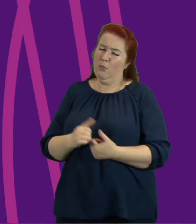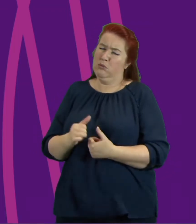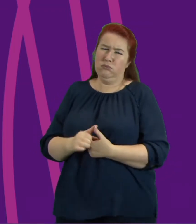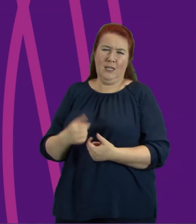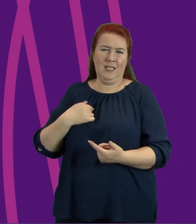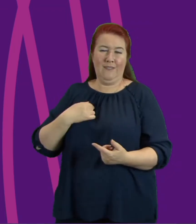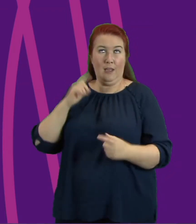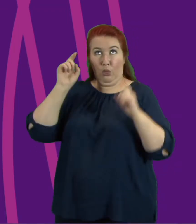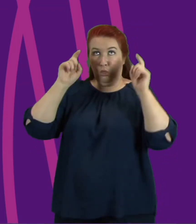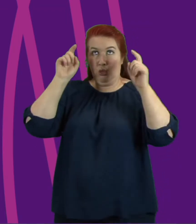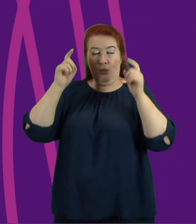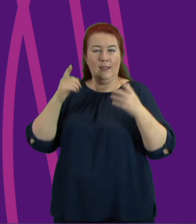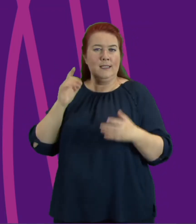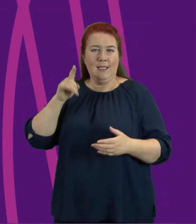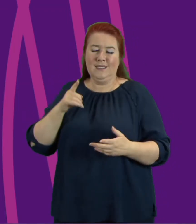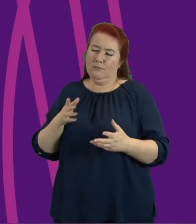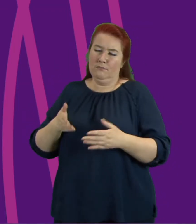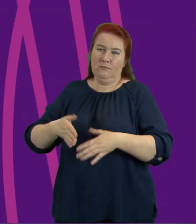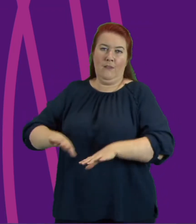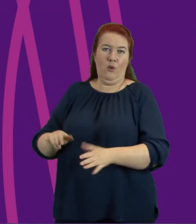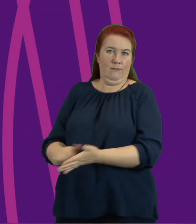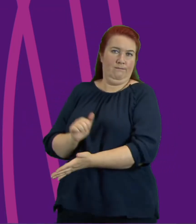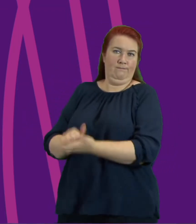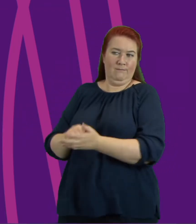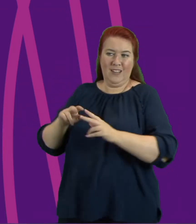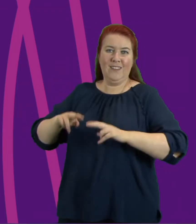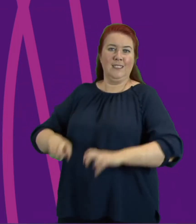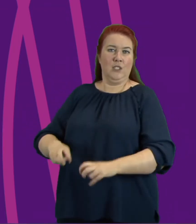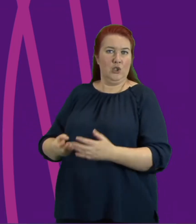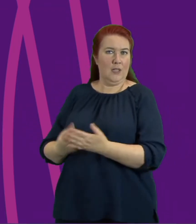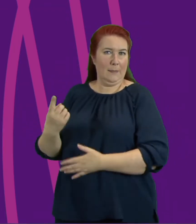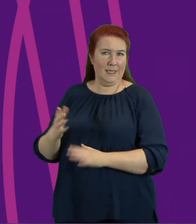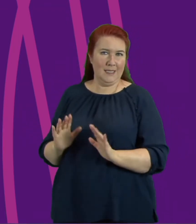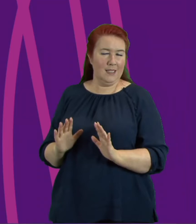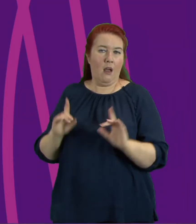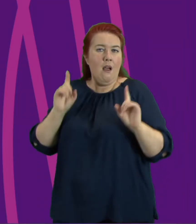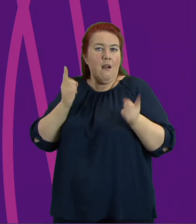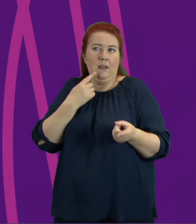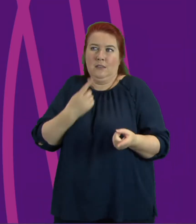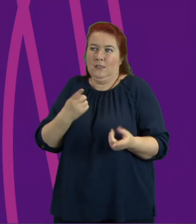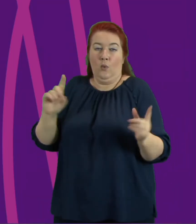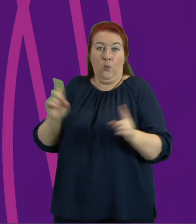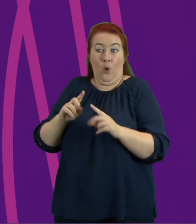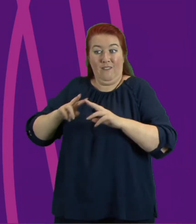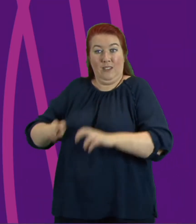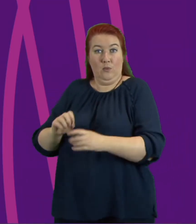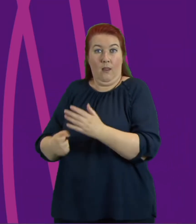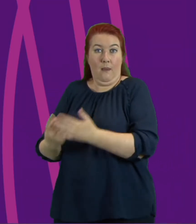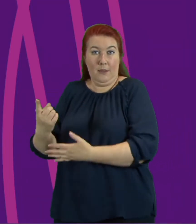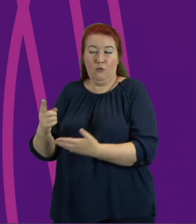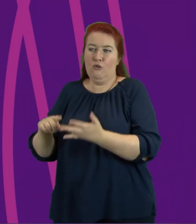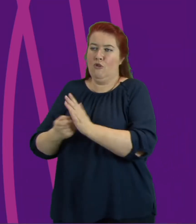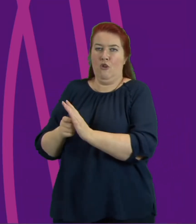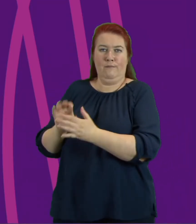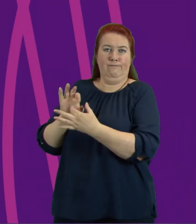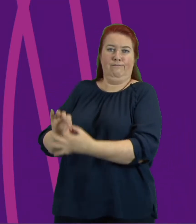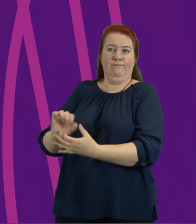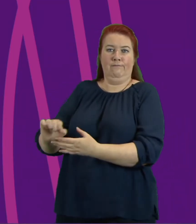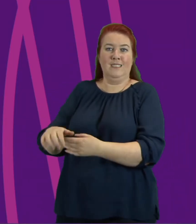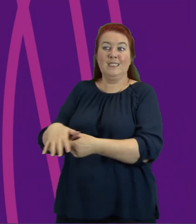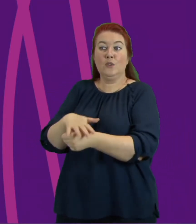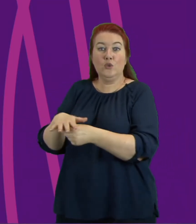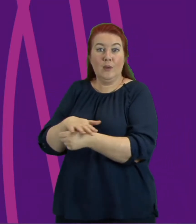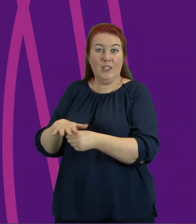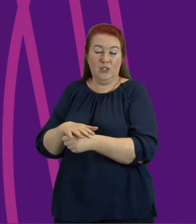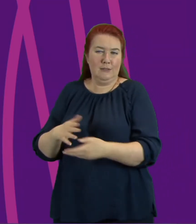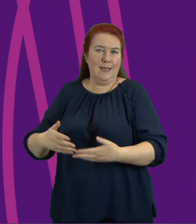before investigations have been carried out about what those investigations may lead to, or about the circumstances in which a fatal accident